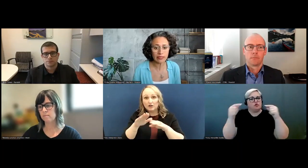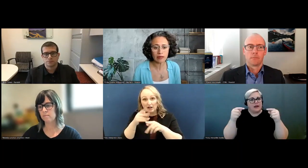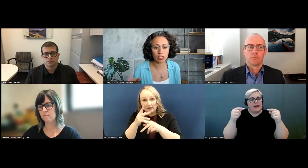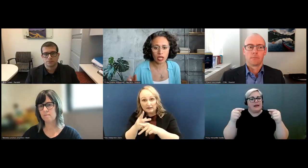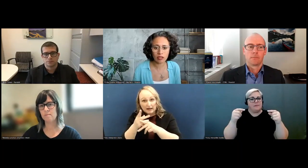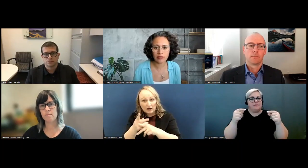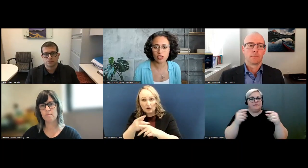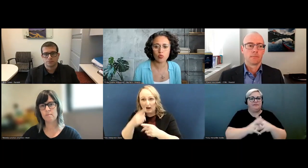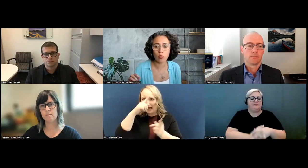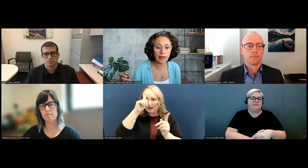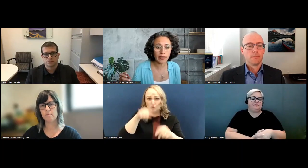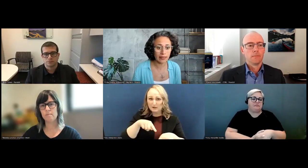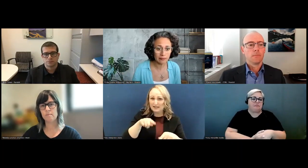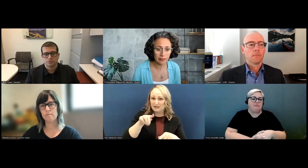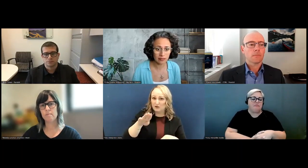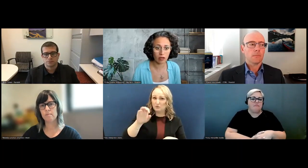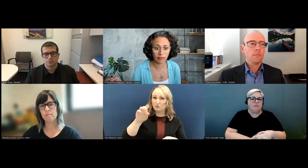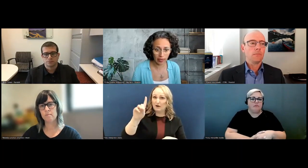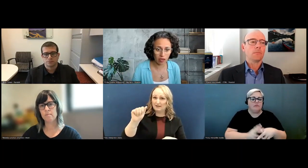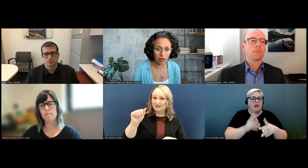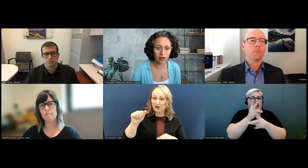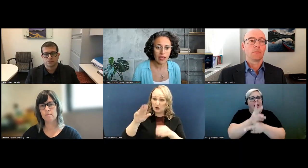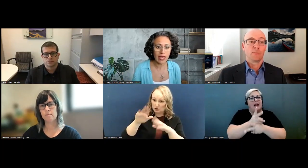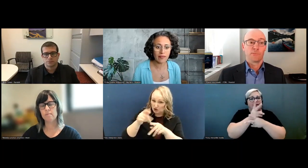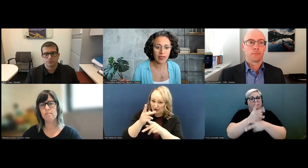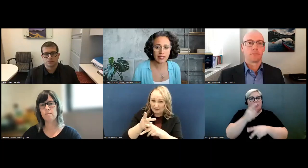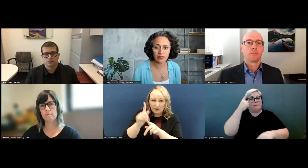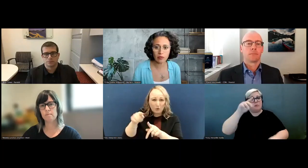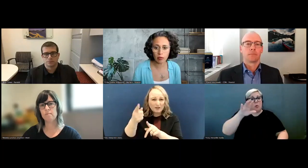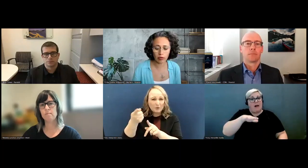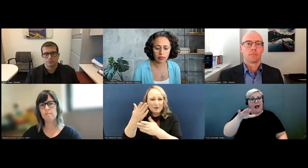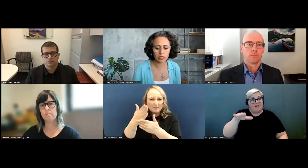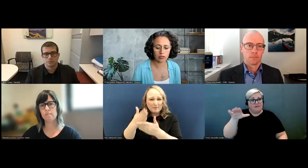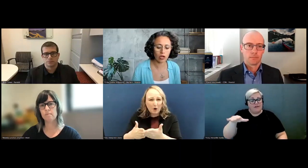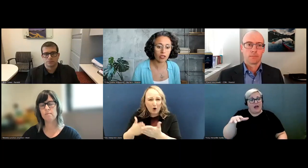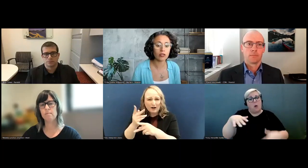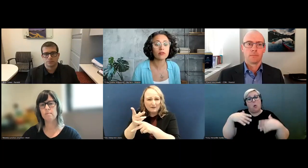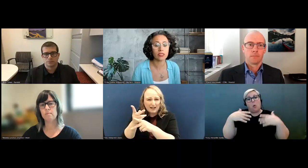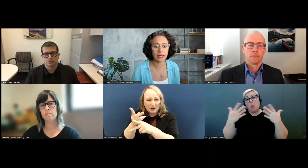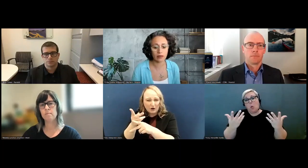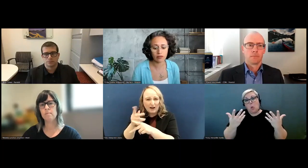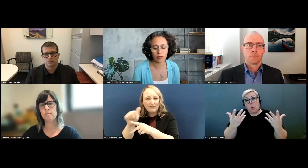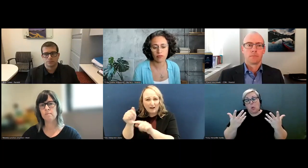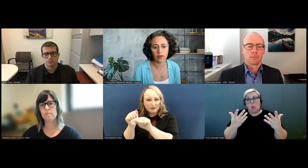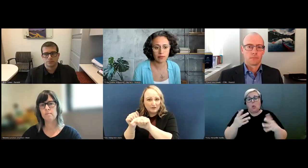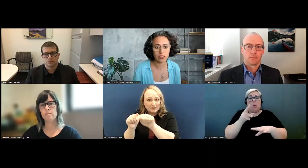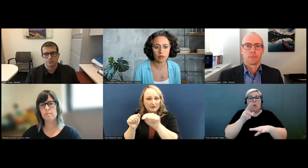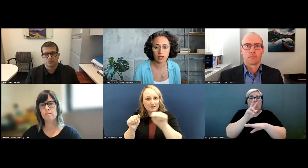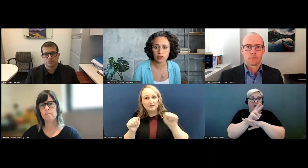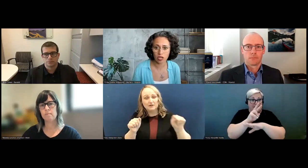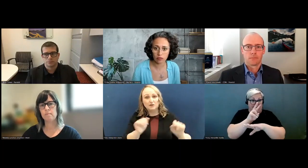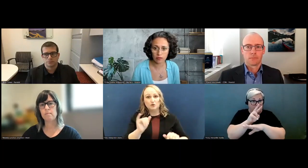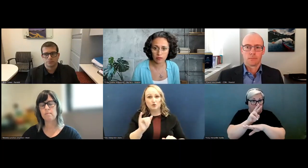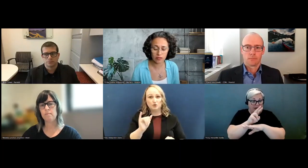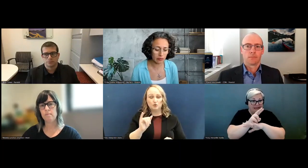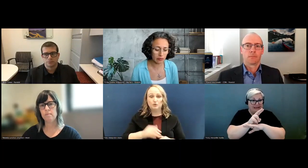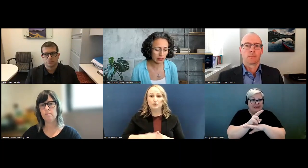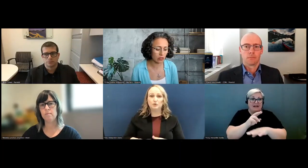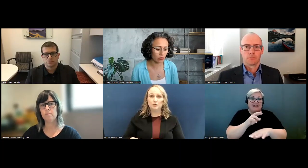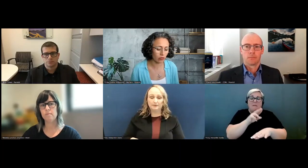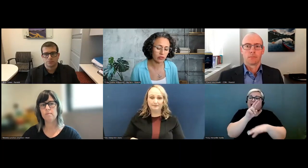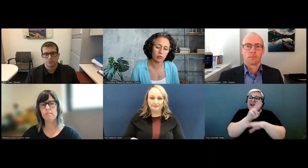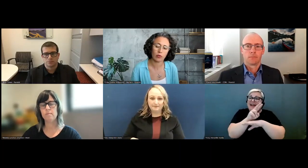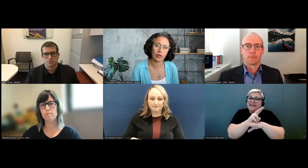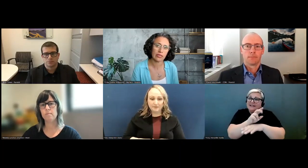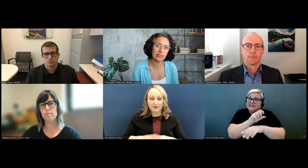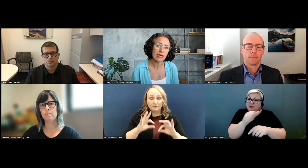agree, Brenda, childcare is just one element of care. And that is very important to not lose sight of for families who have a child with a